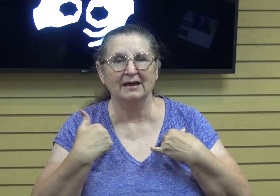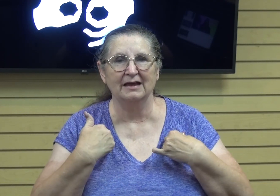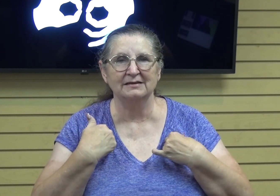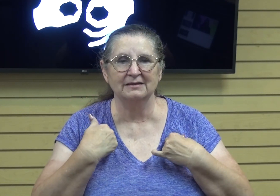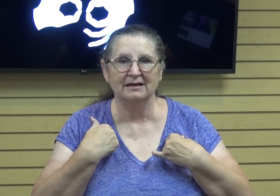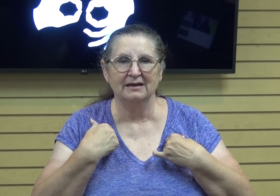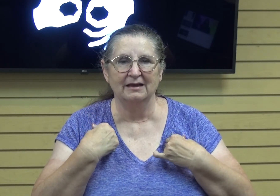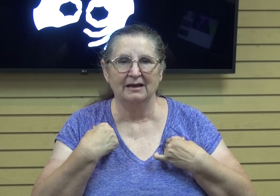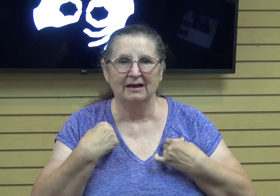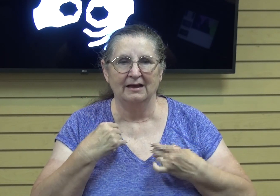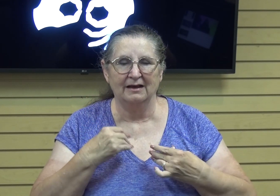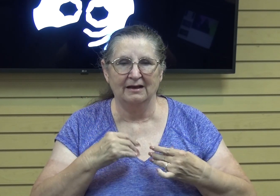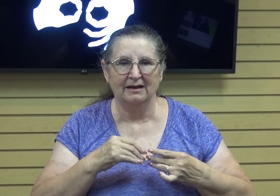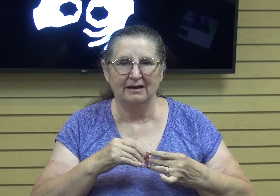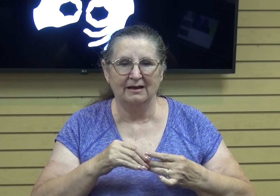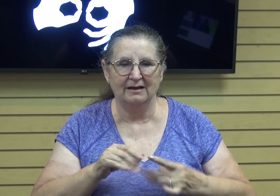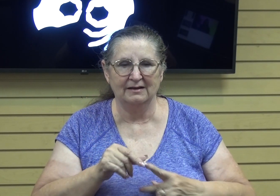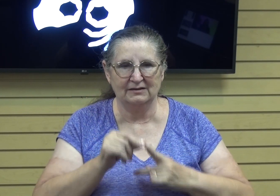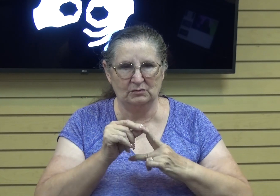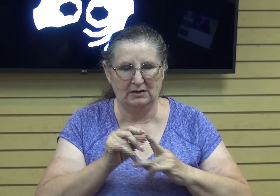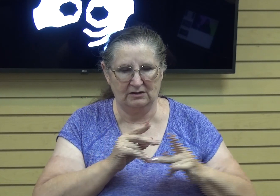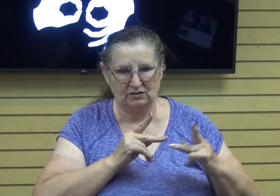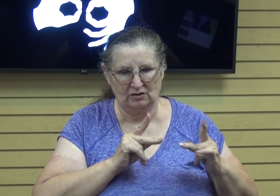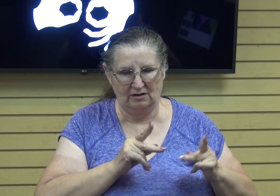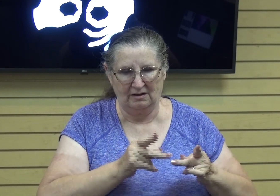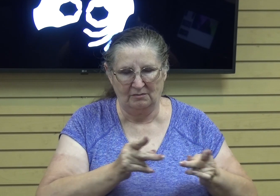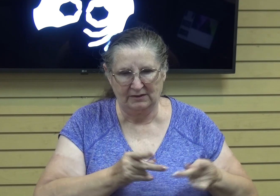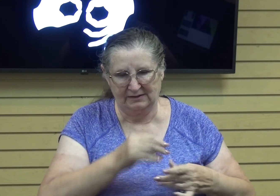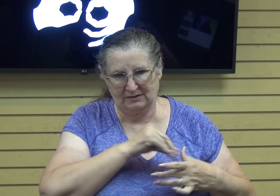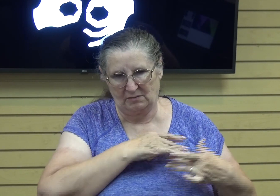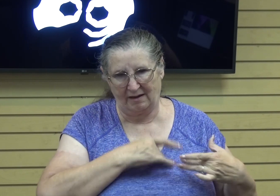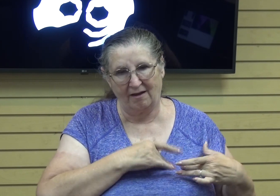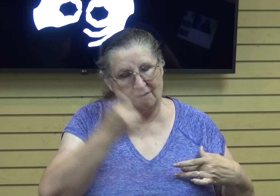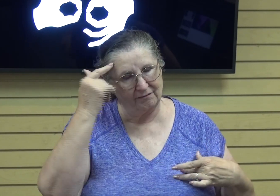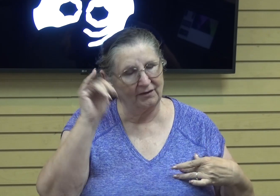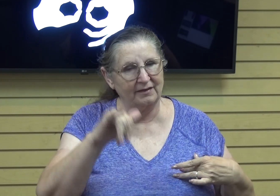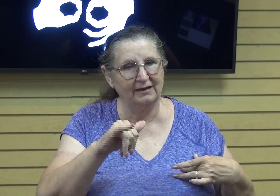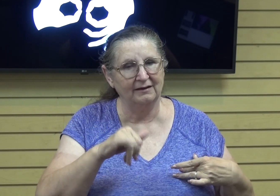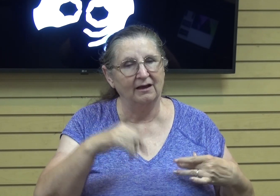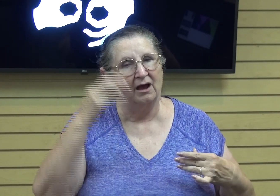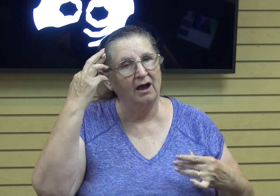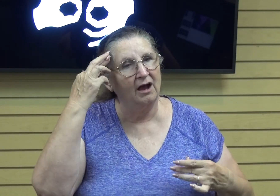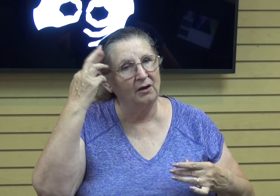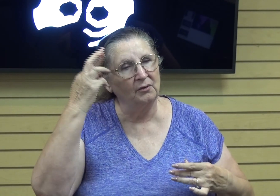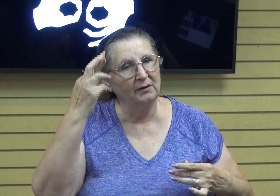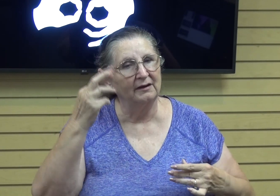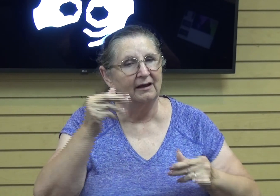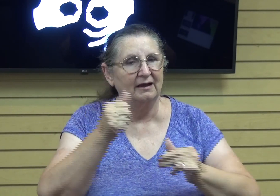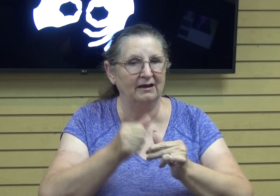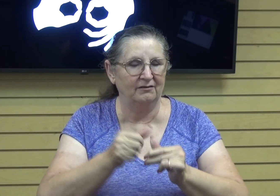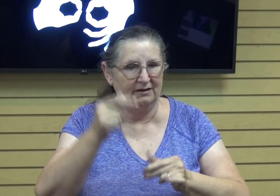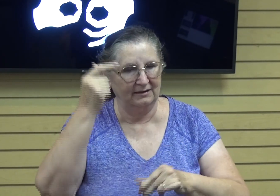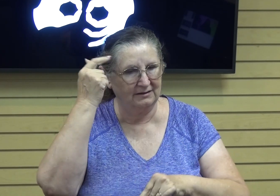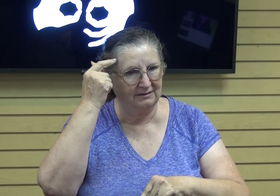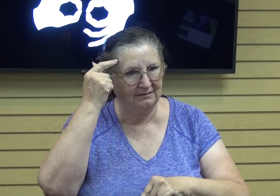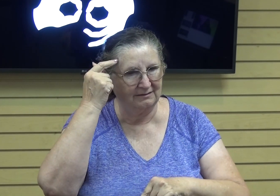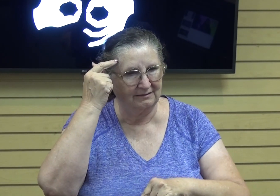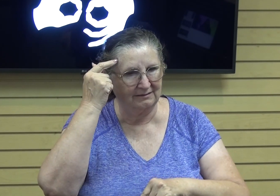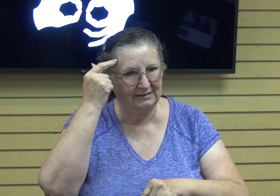heart. And I realize that every time I see, and I say this with